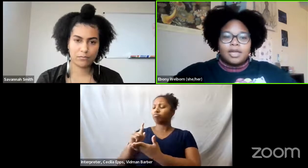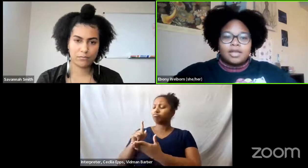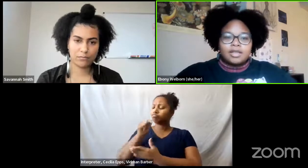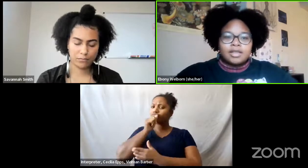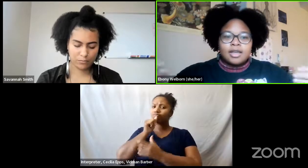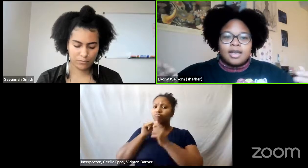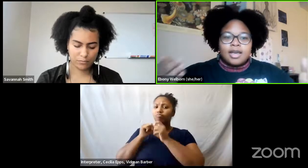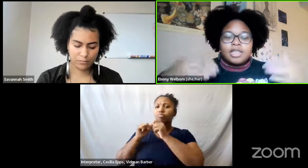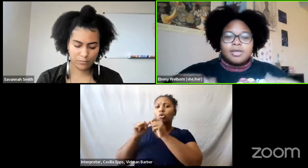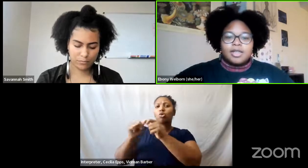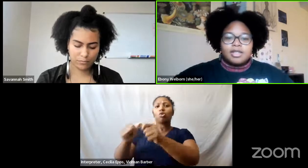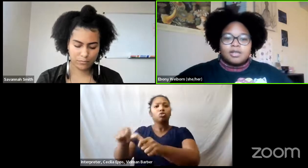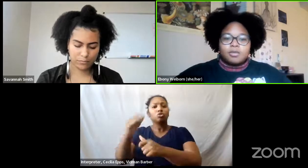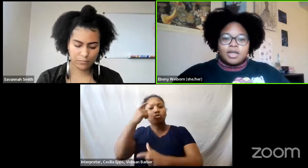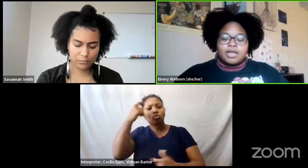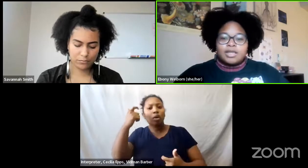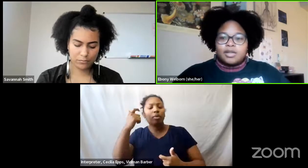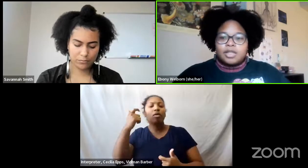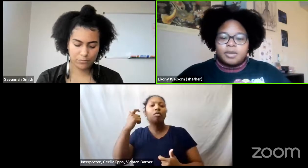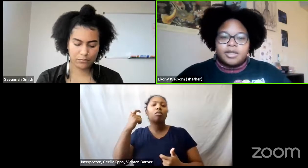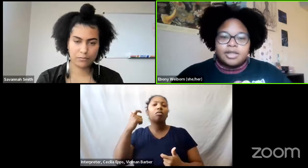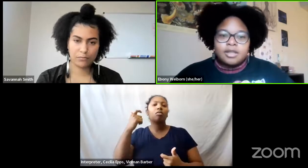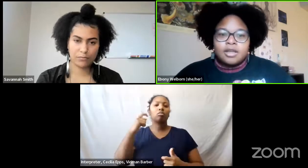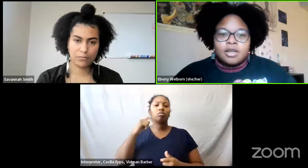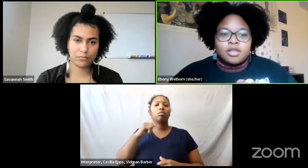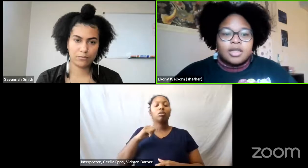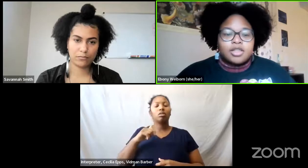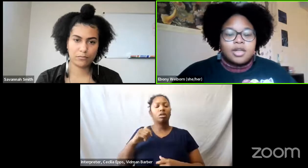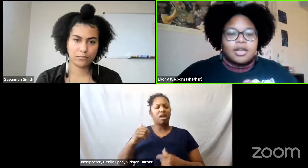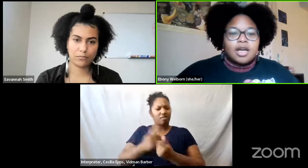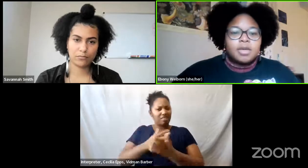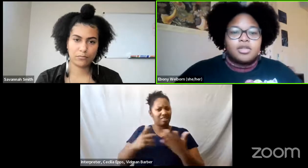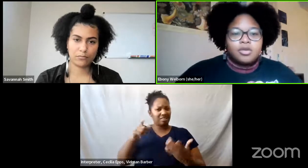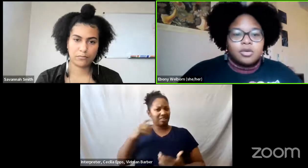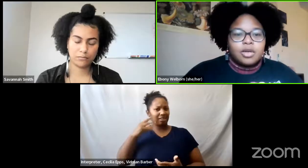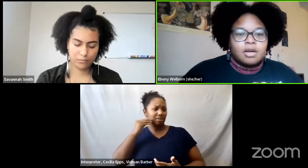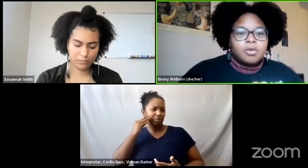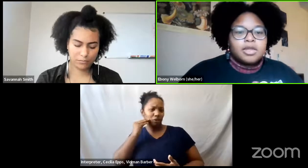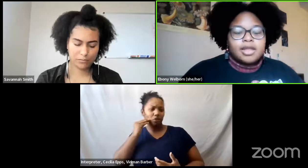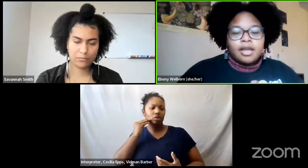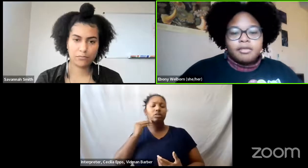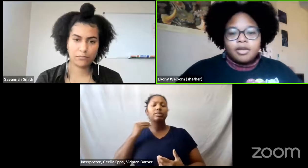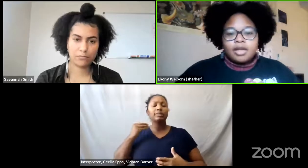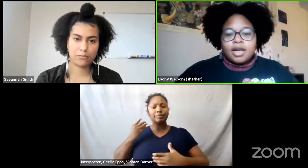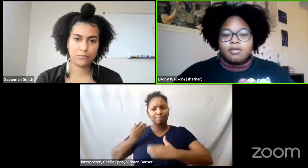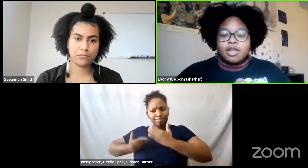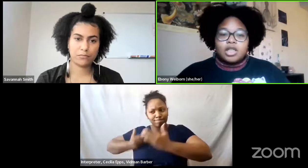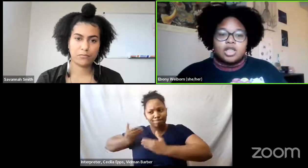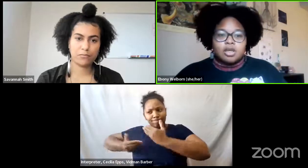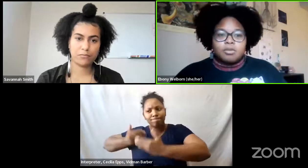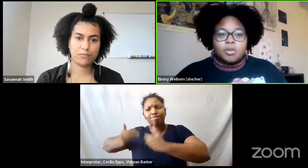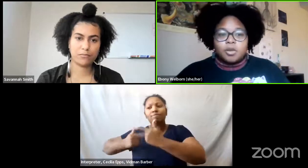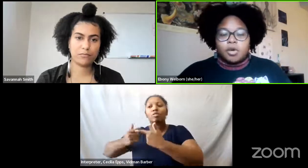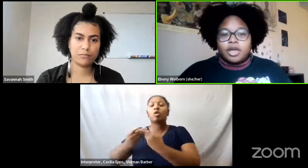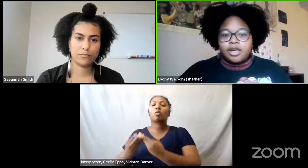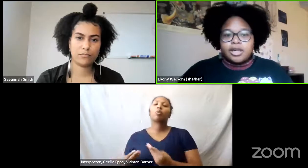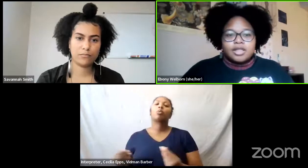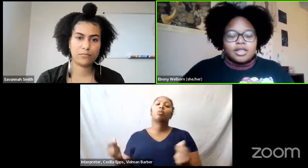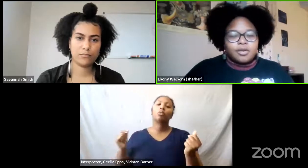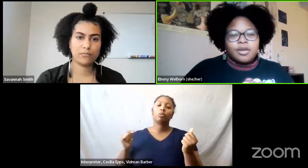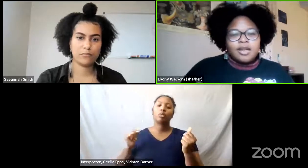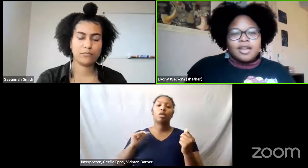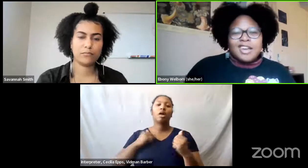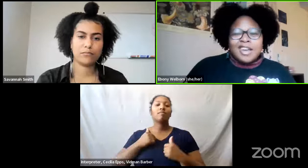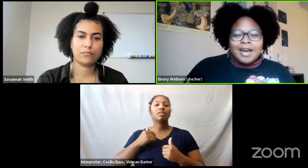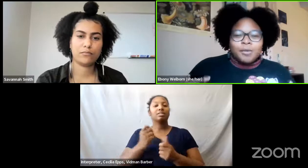these happenings, experiences what it needs to experience so that you can come into a more safe relationship with water.